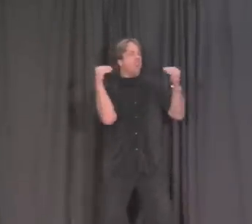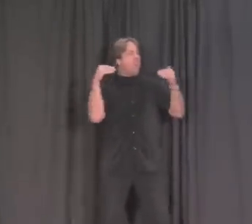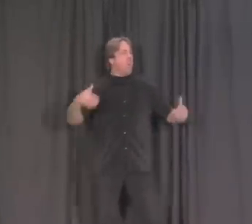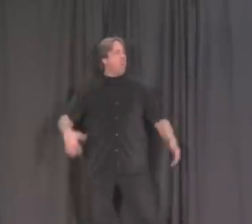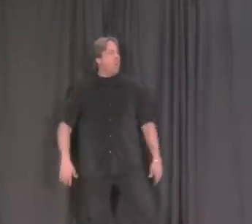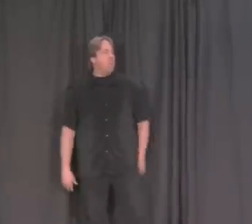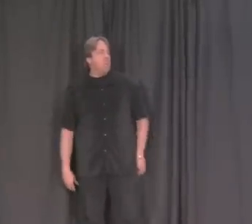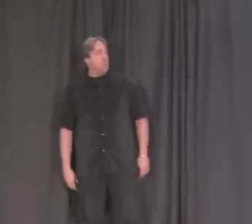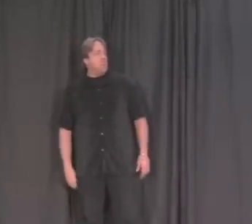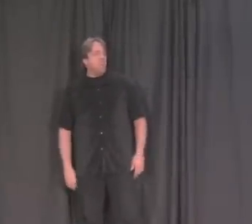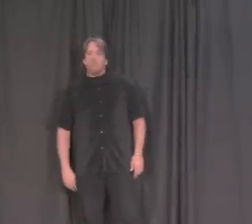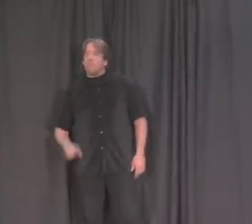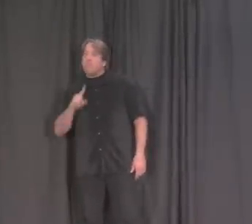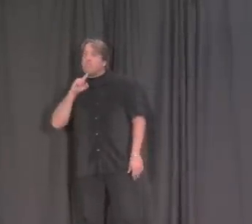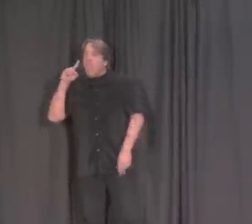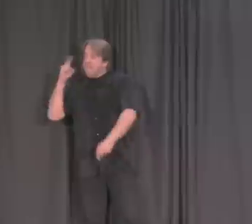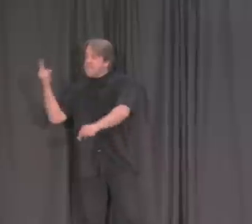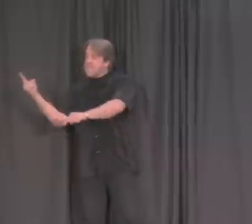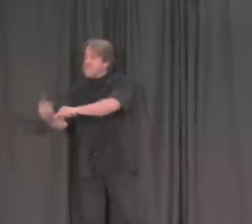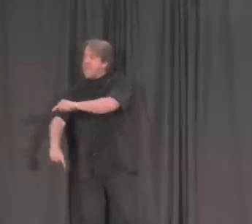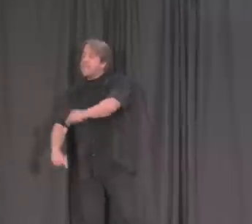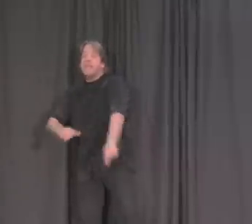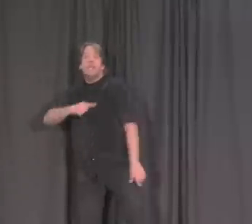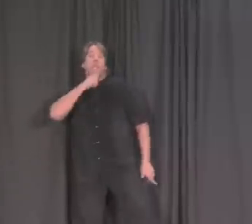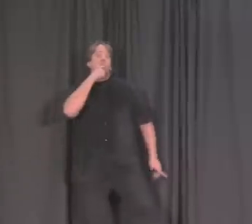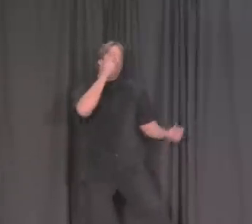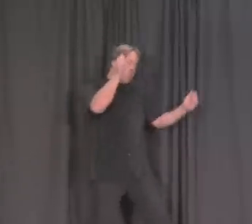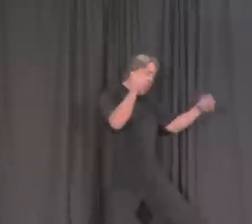But I've noticed there's something that is not fair between the two cultures.